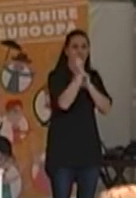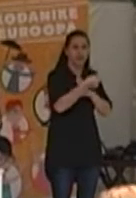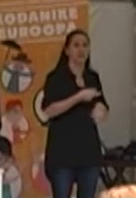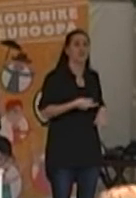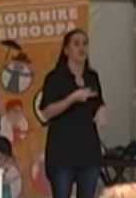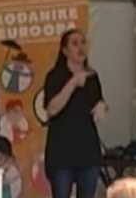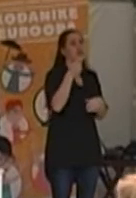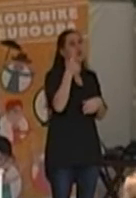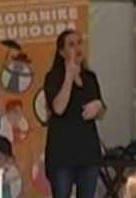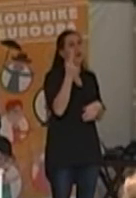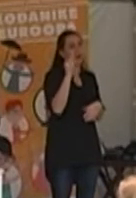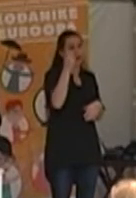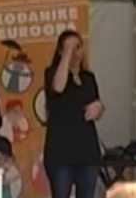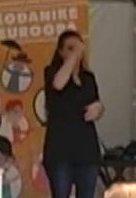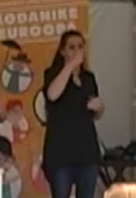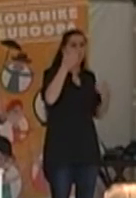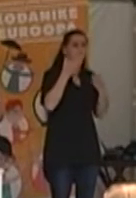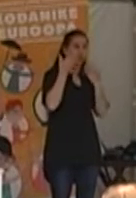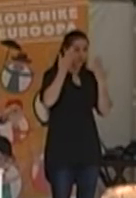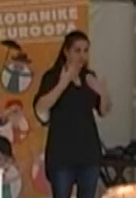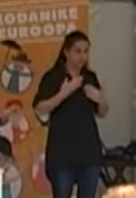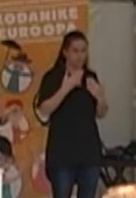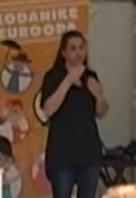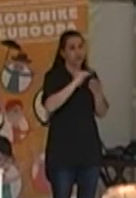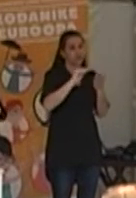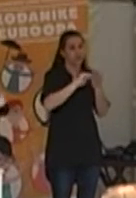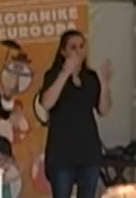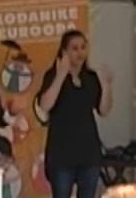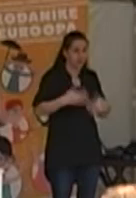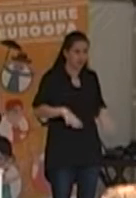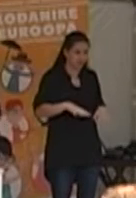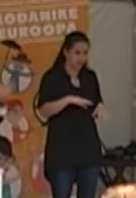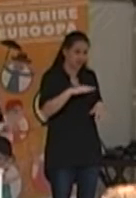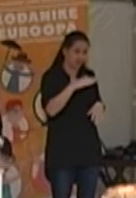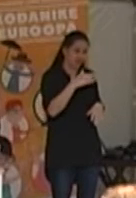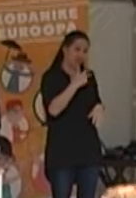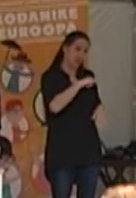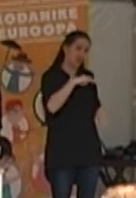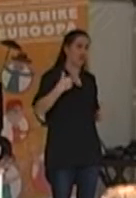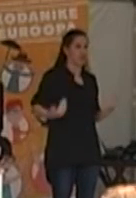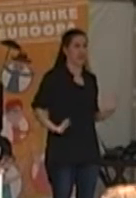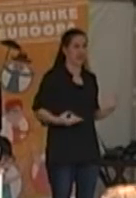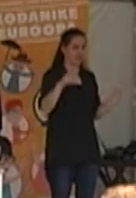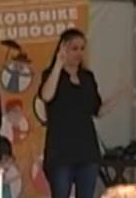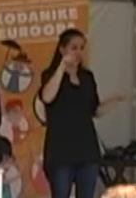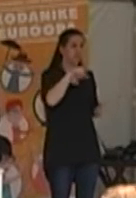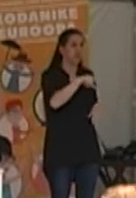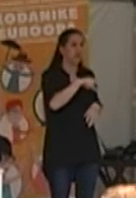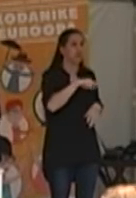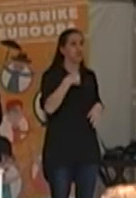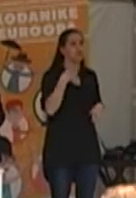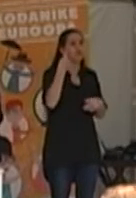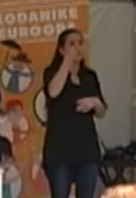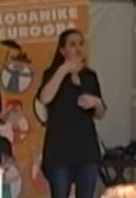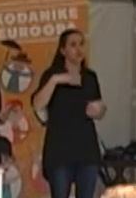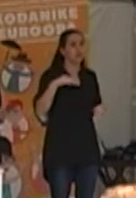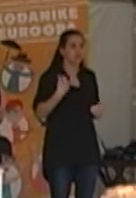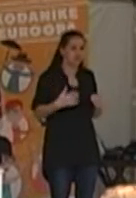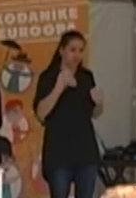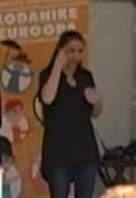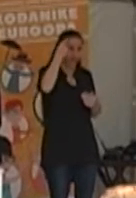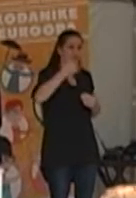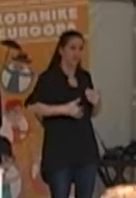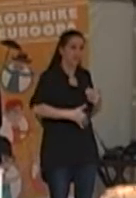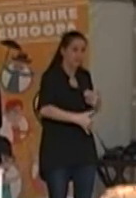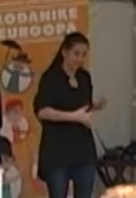first year of living Danishly, I discovered that I was finally pregnant after many, many years of trying and very much failing. And so now I have a